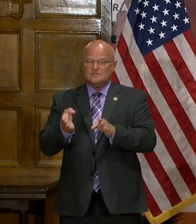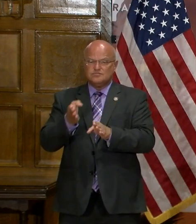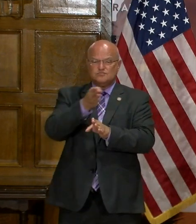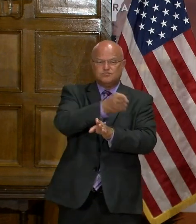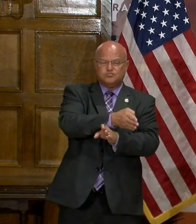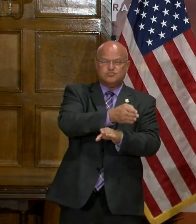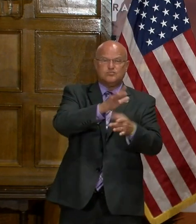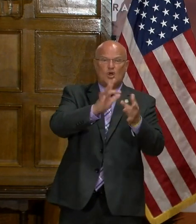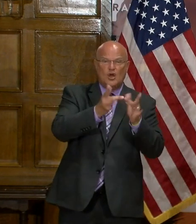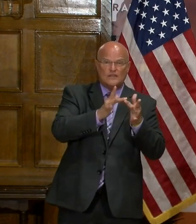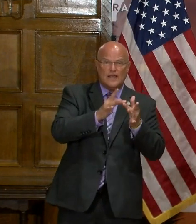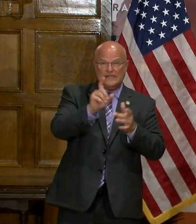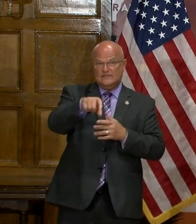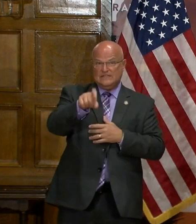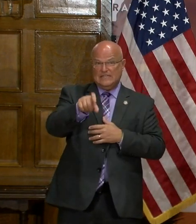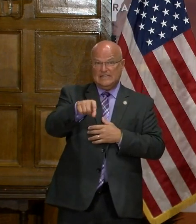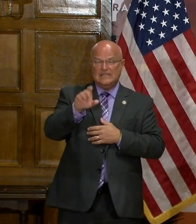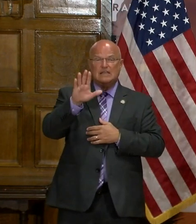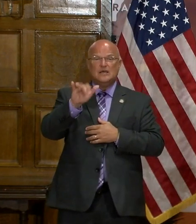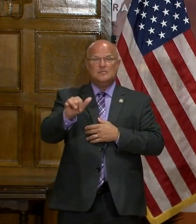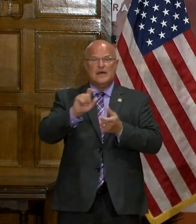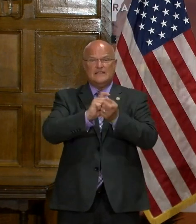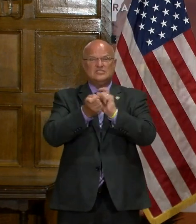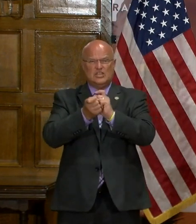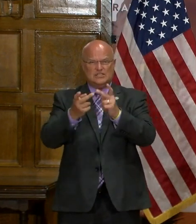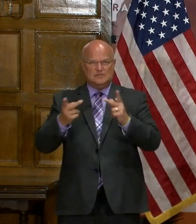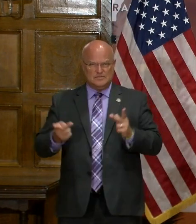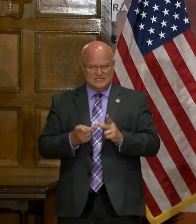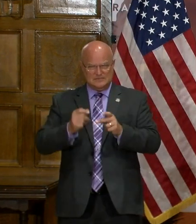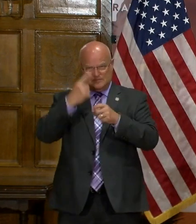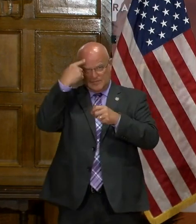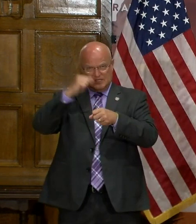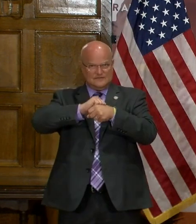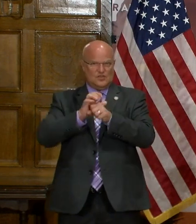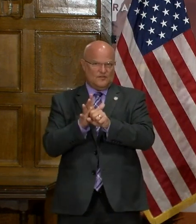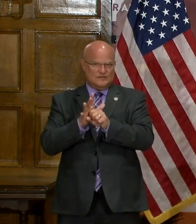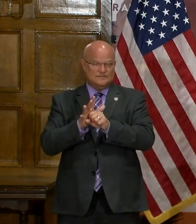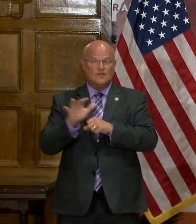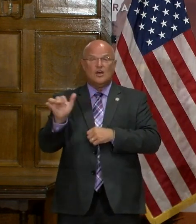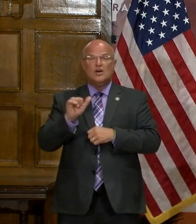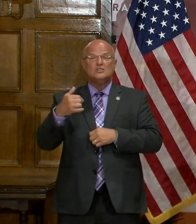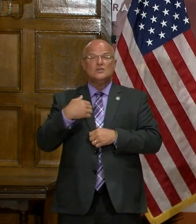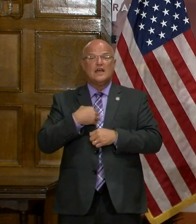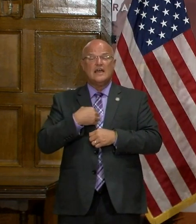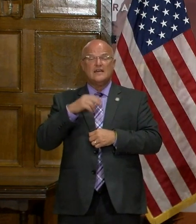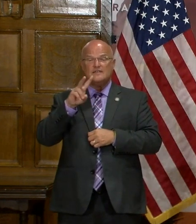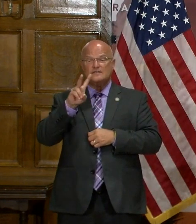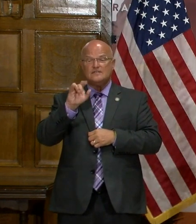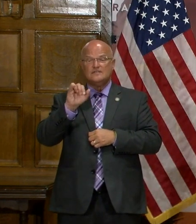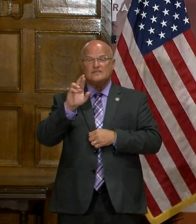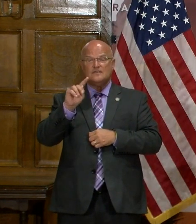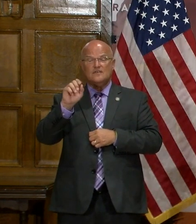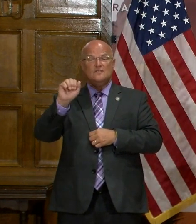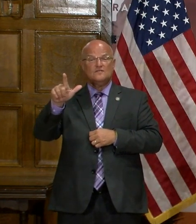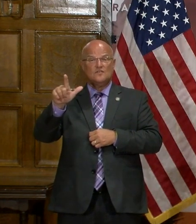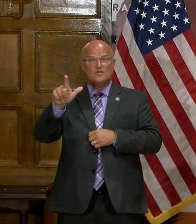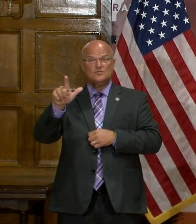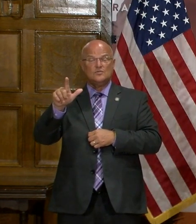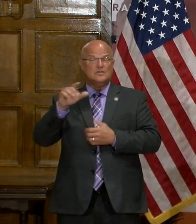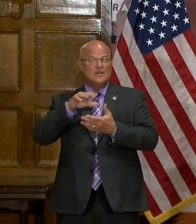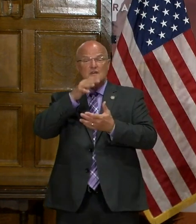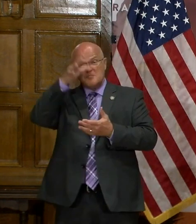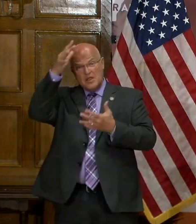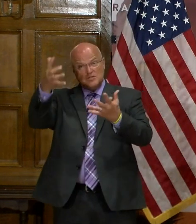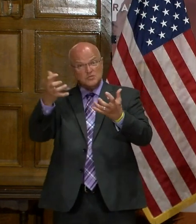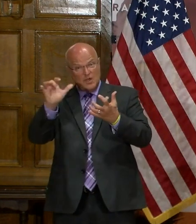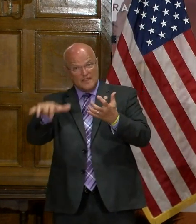to online learning if warranted by the changing conditions due to COVID. They also have a virtual option for the parents that want to opt for